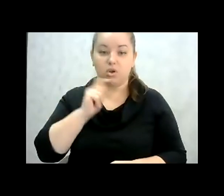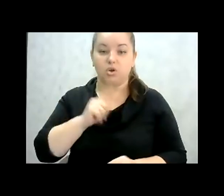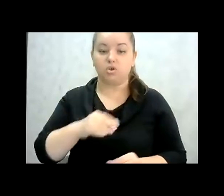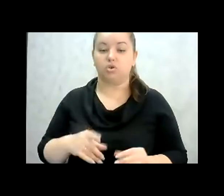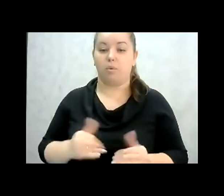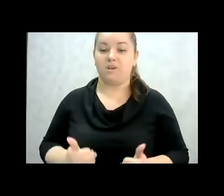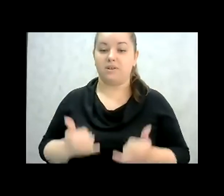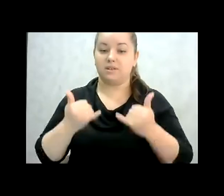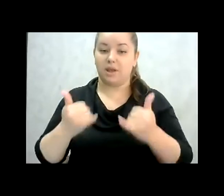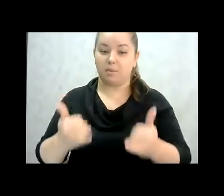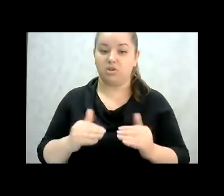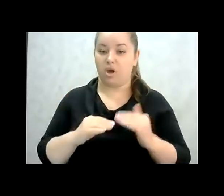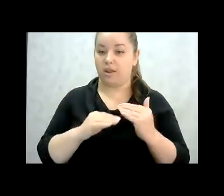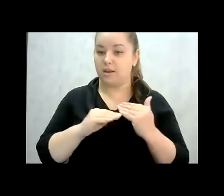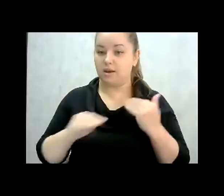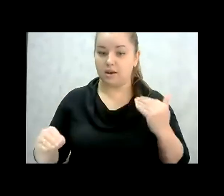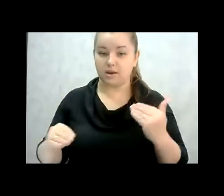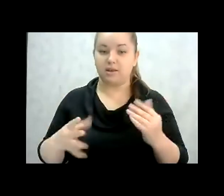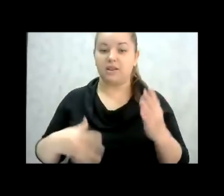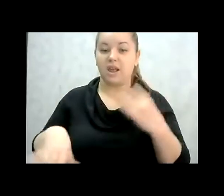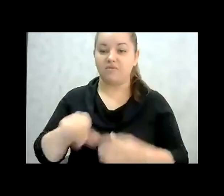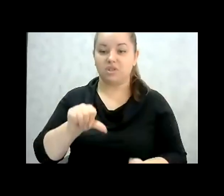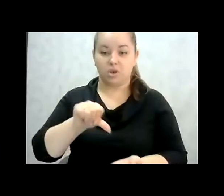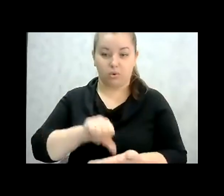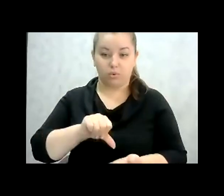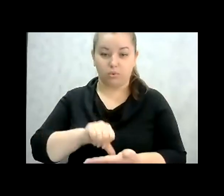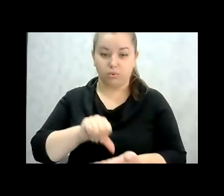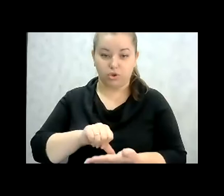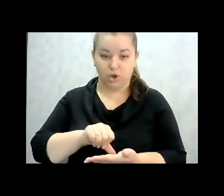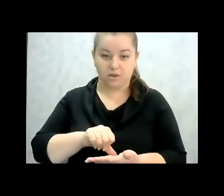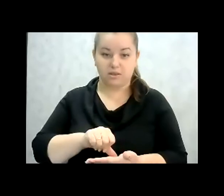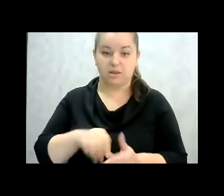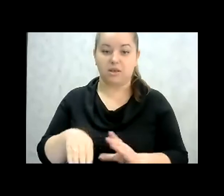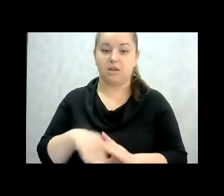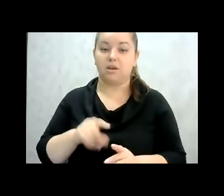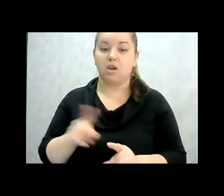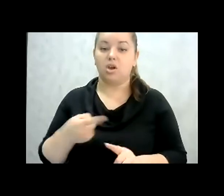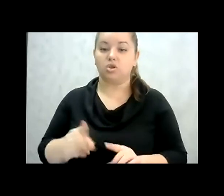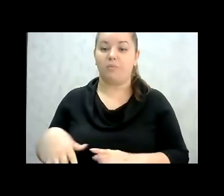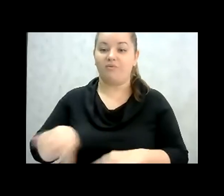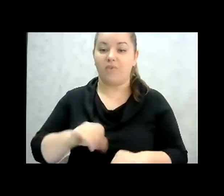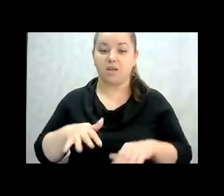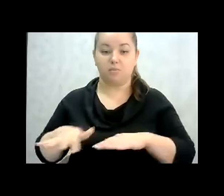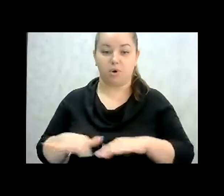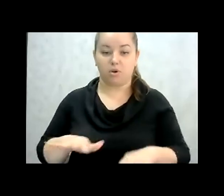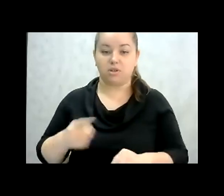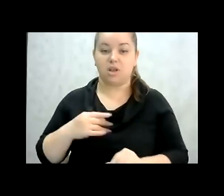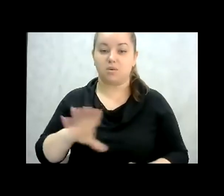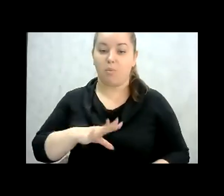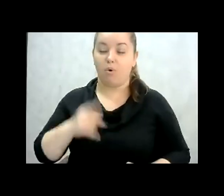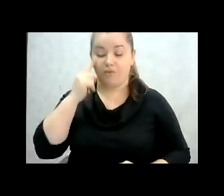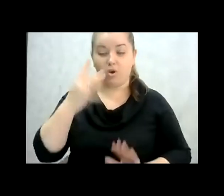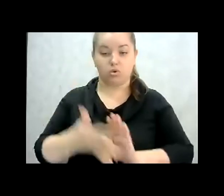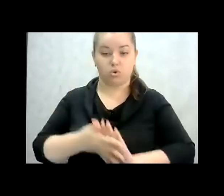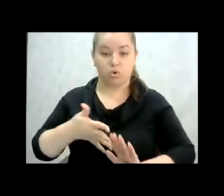participation. So these are the key recommendations I wanted to stick to in the framework of my intervention. But I would